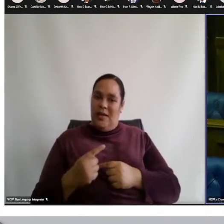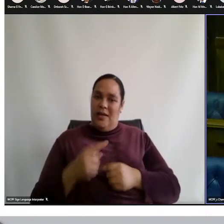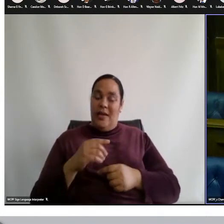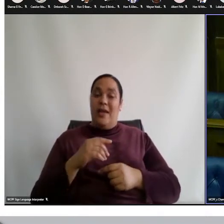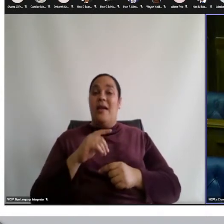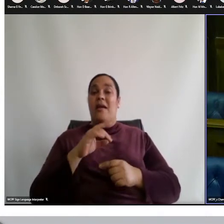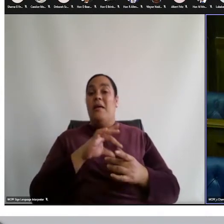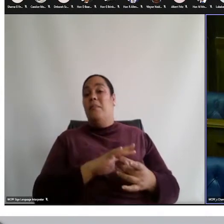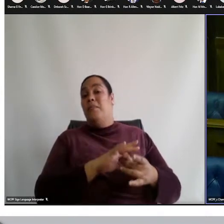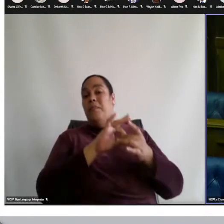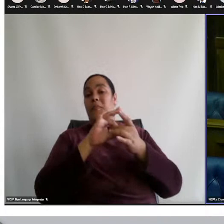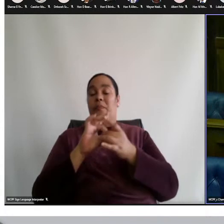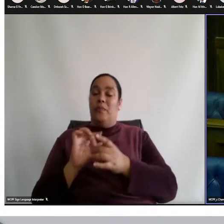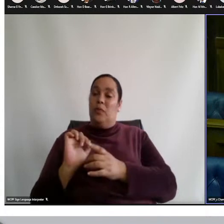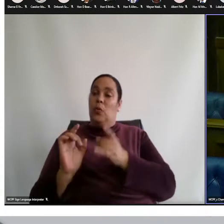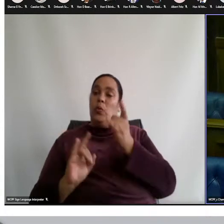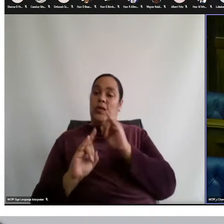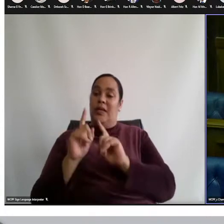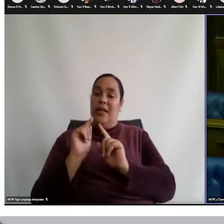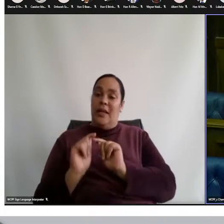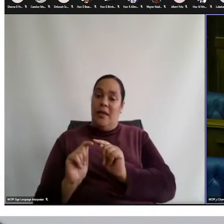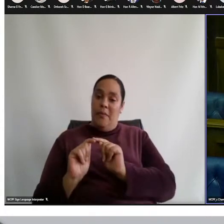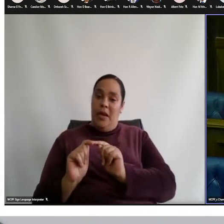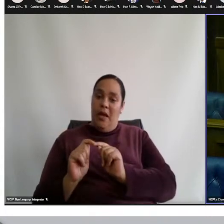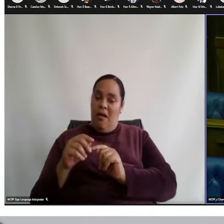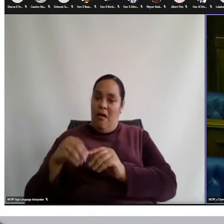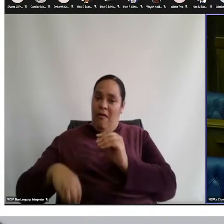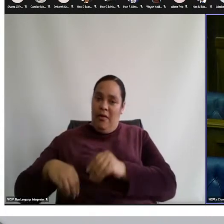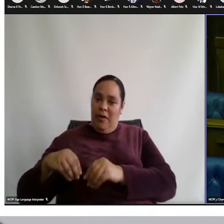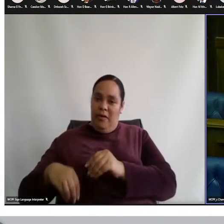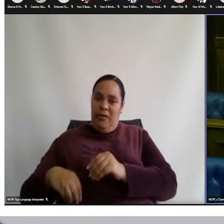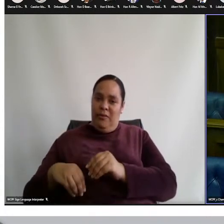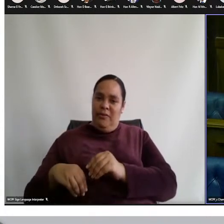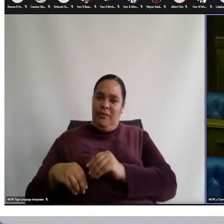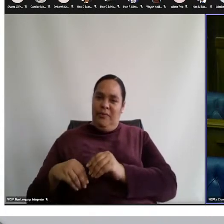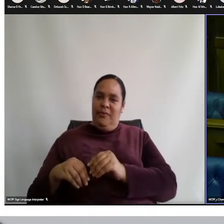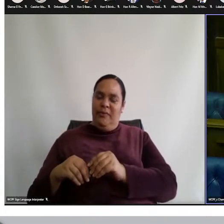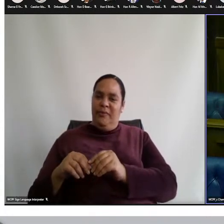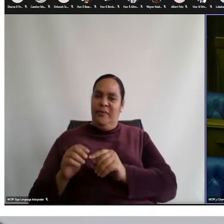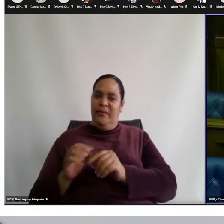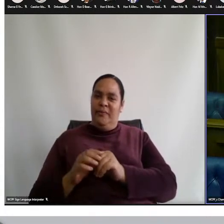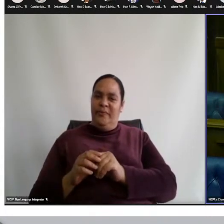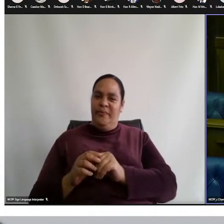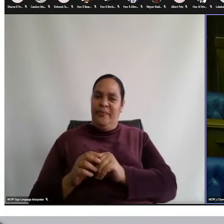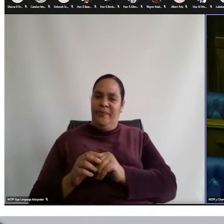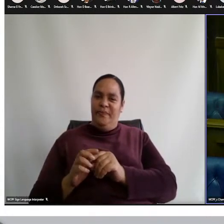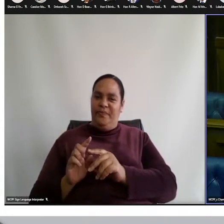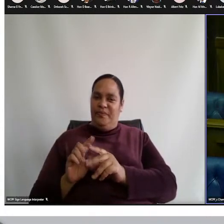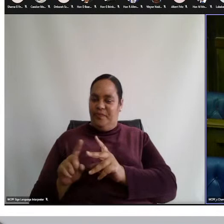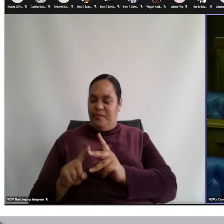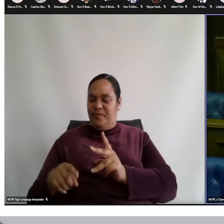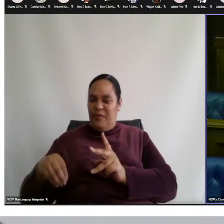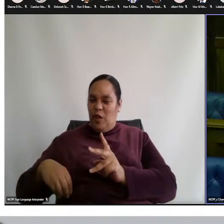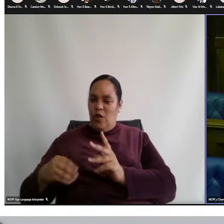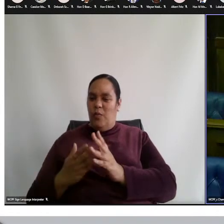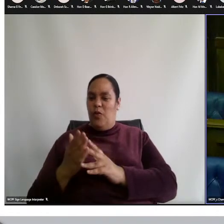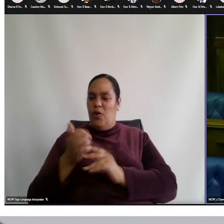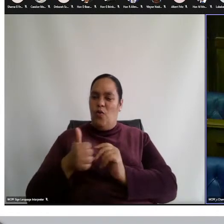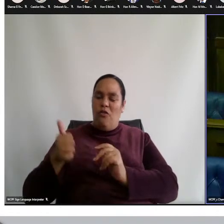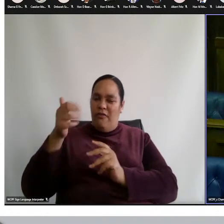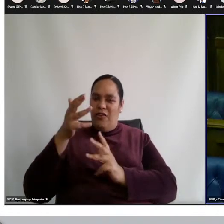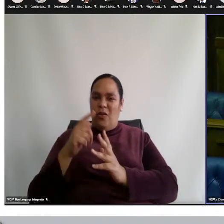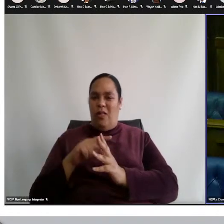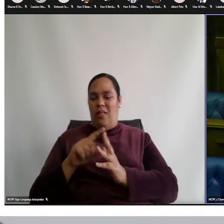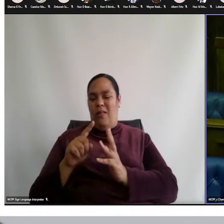regard to the City of Cape Town fraud, contractual corruption by officials,